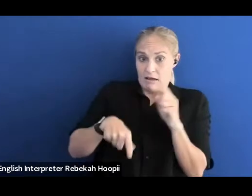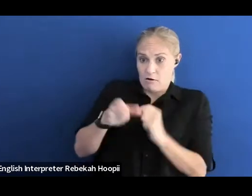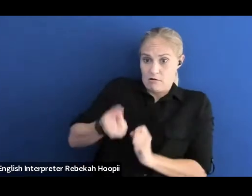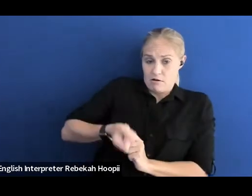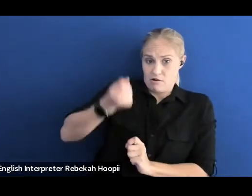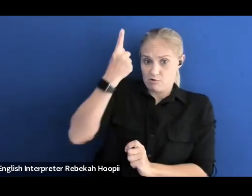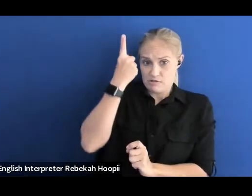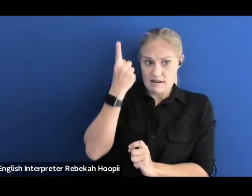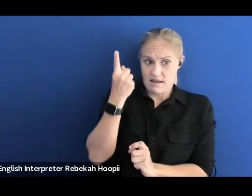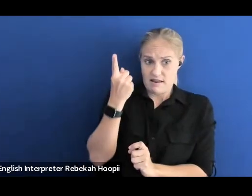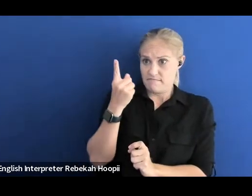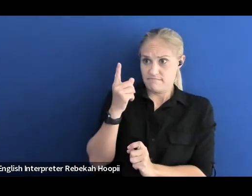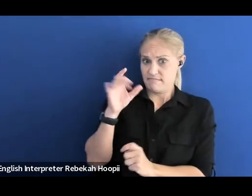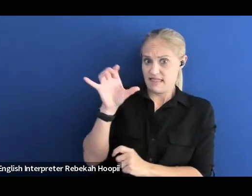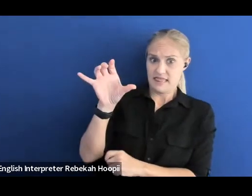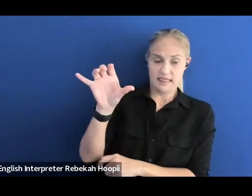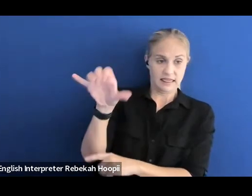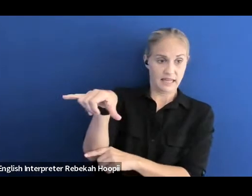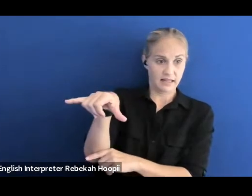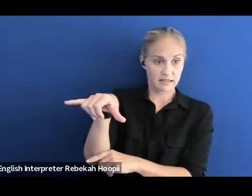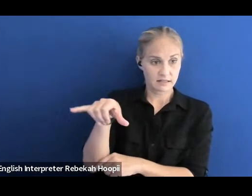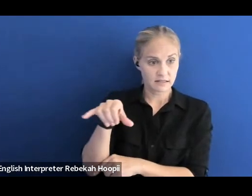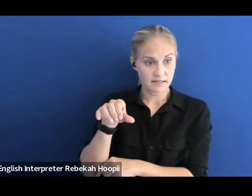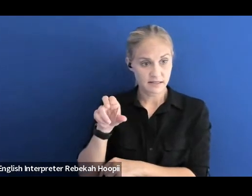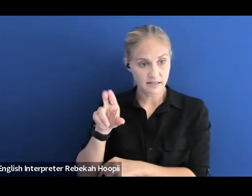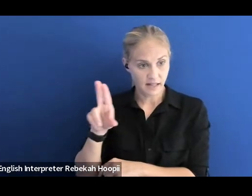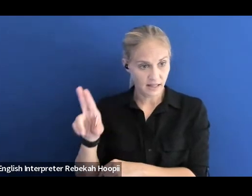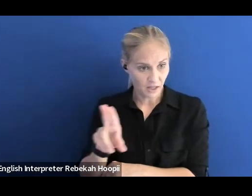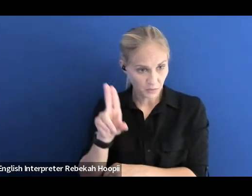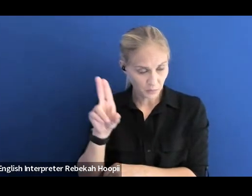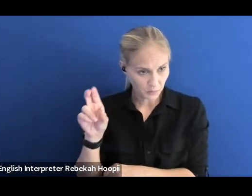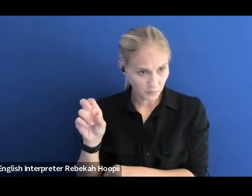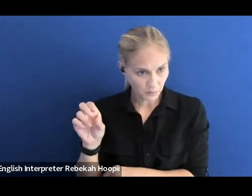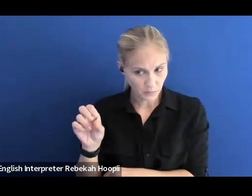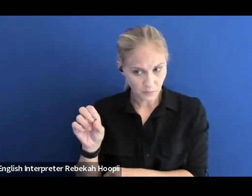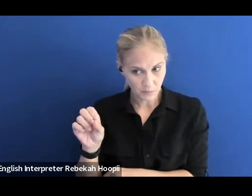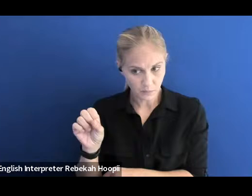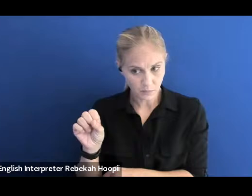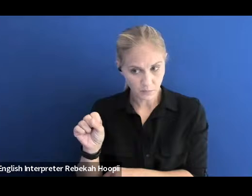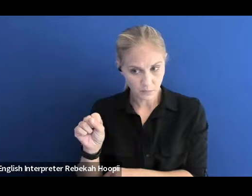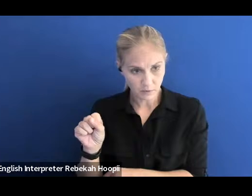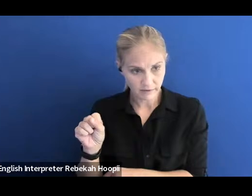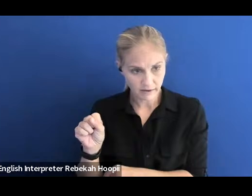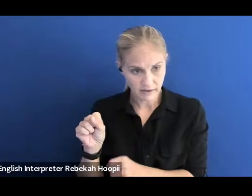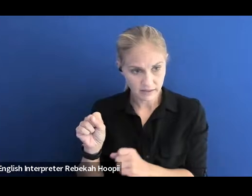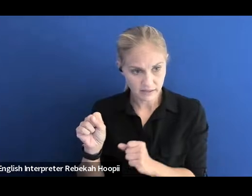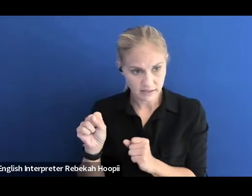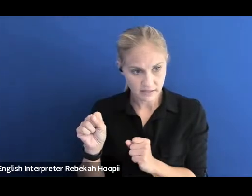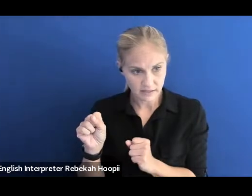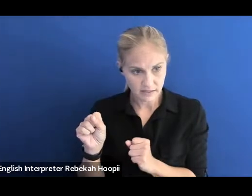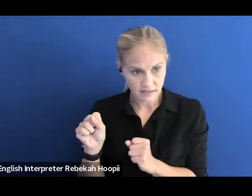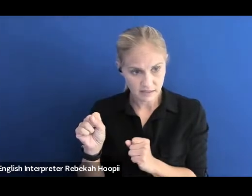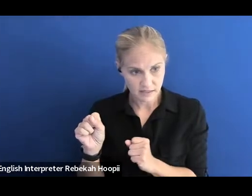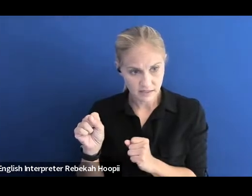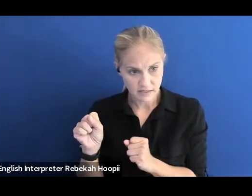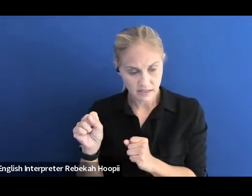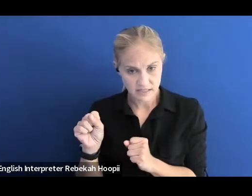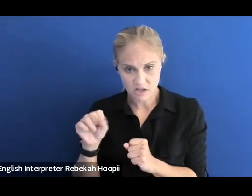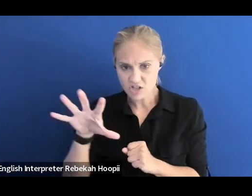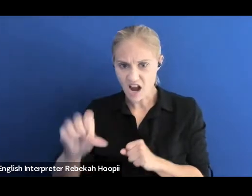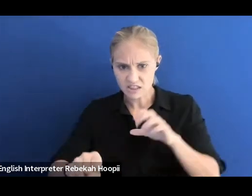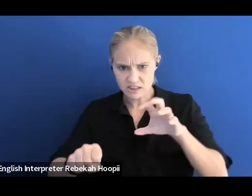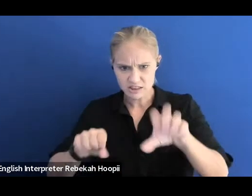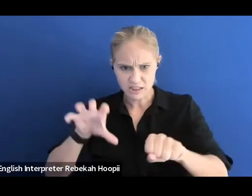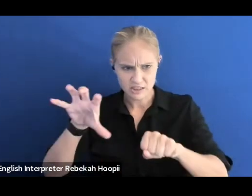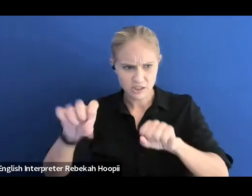that the U.S. just goes on destroying land after land after land in the name